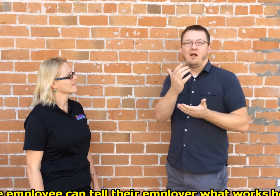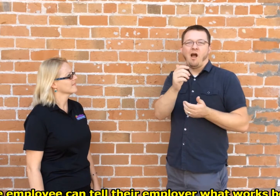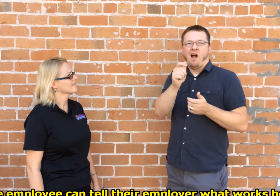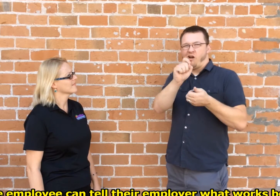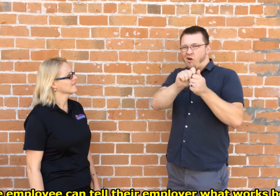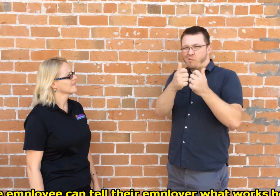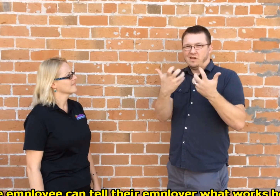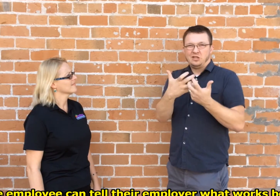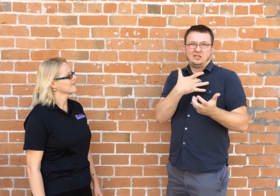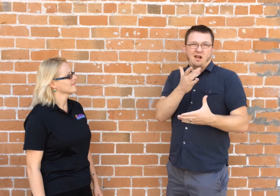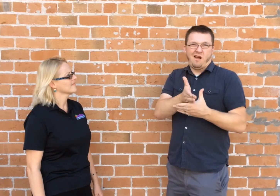works best.